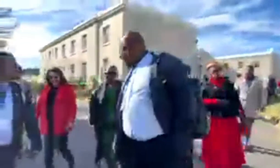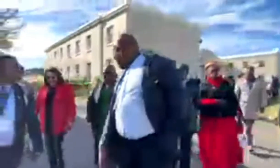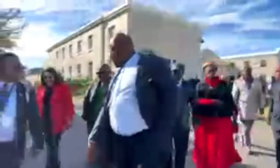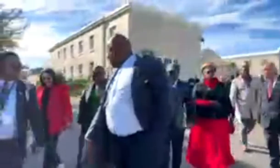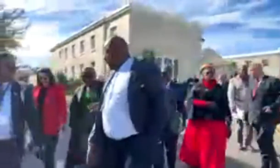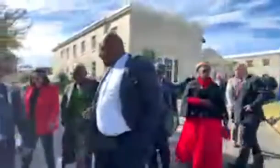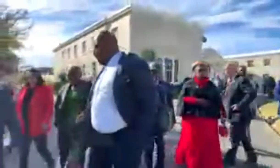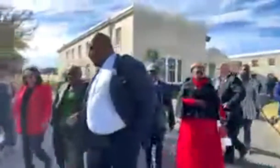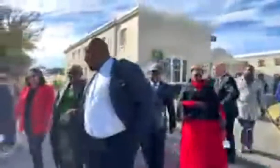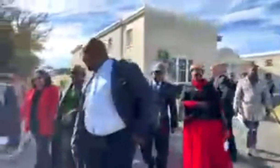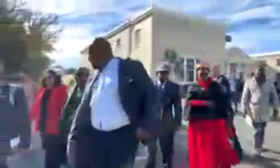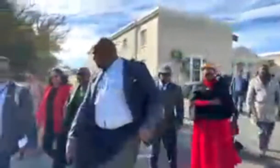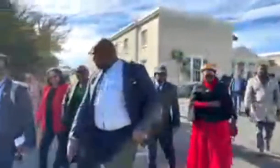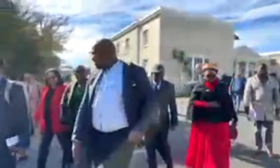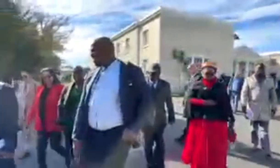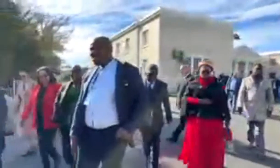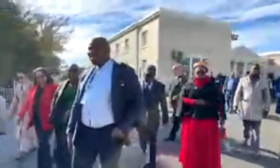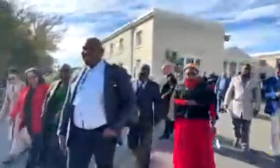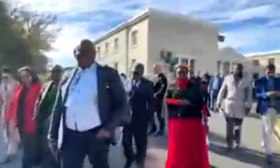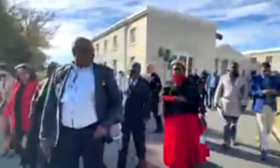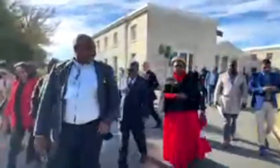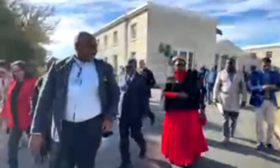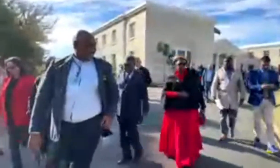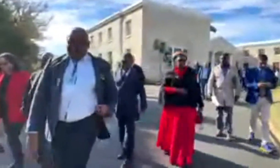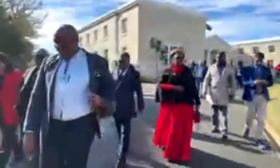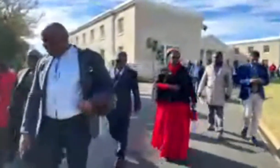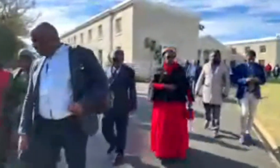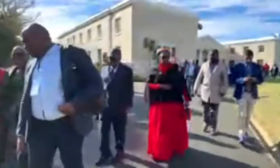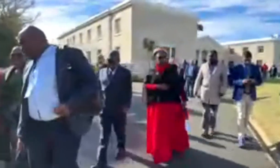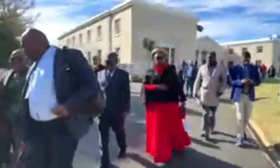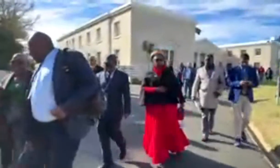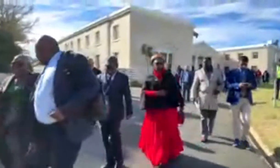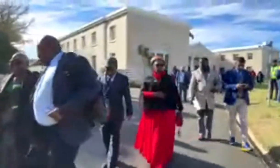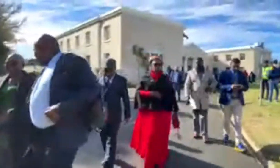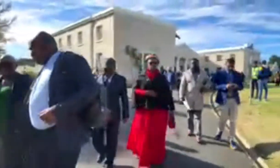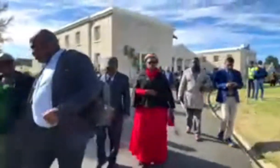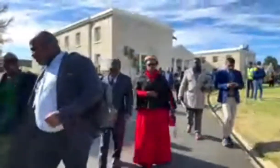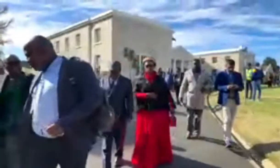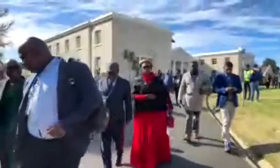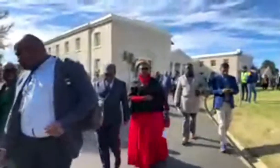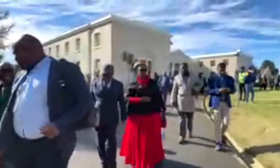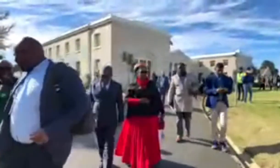wait for us, but we mustn't walk slow. We must be fast.